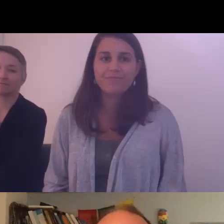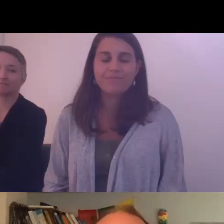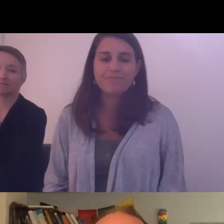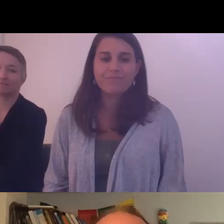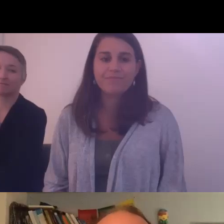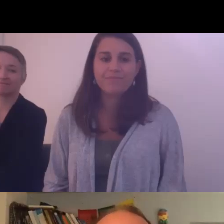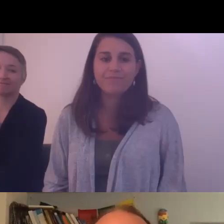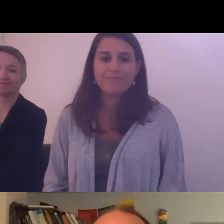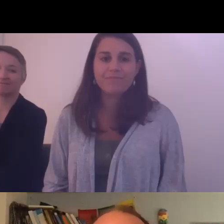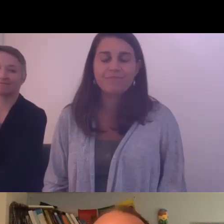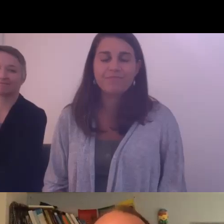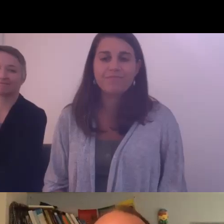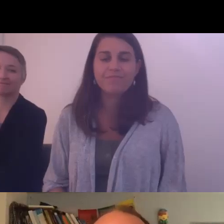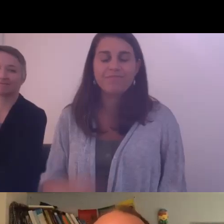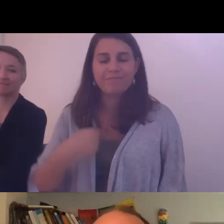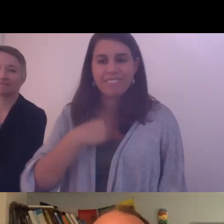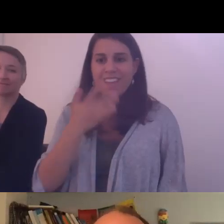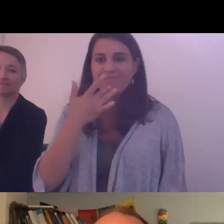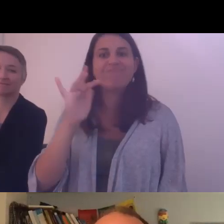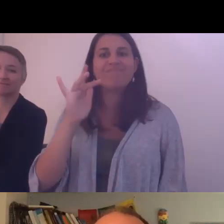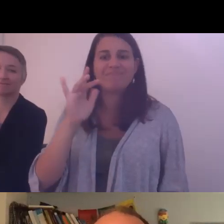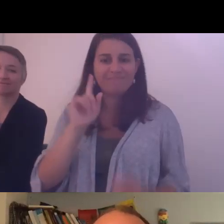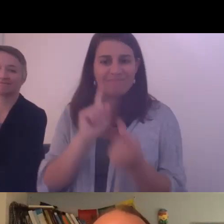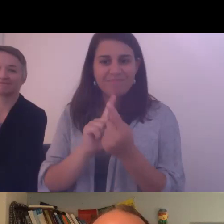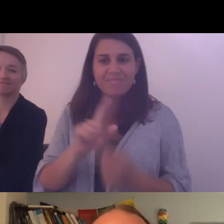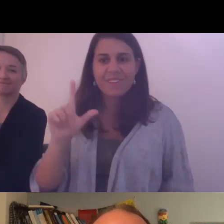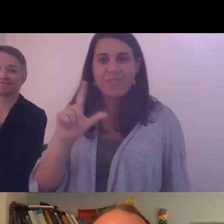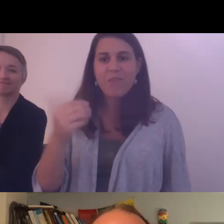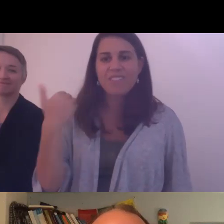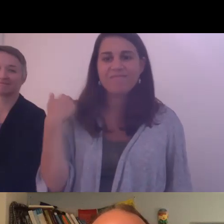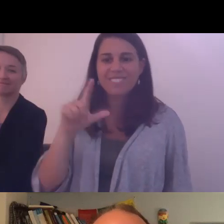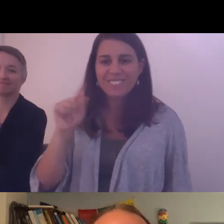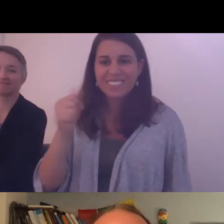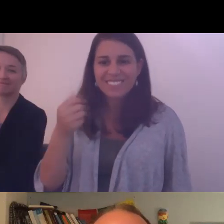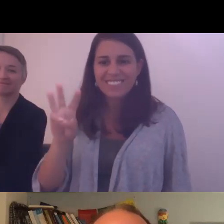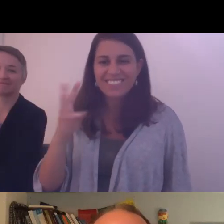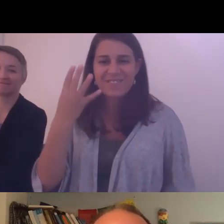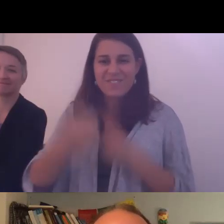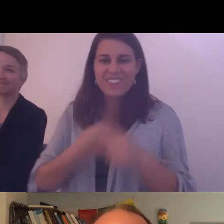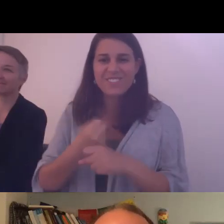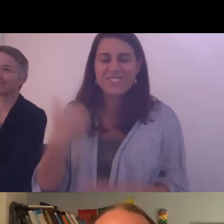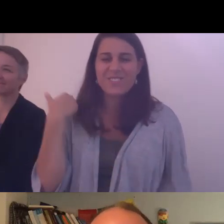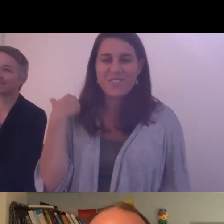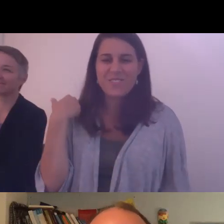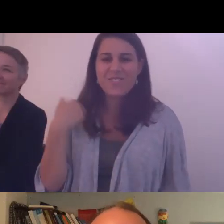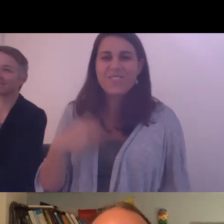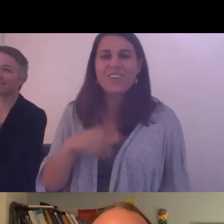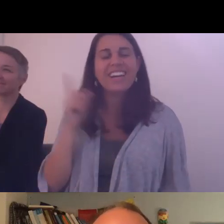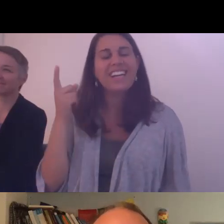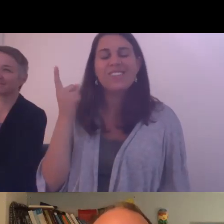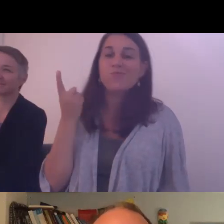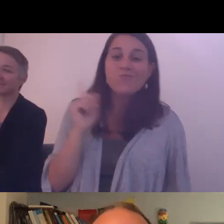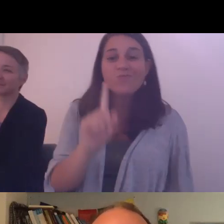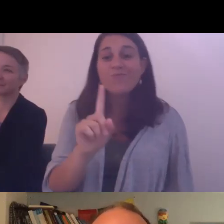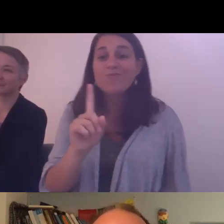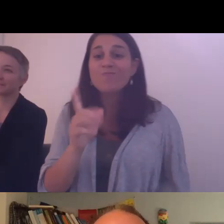So I had the fortune to meet Lorne in 2016, so 4 years ago. He came through the door, was interested in